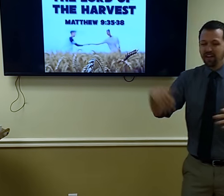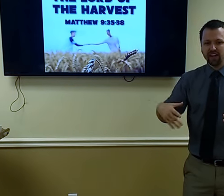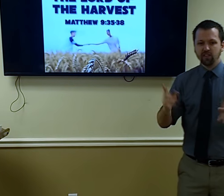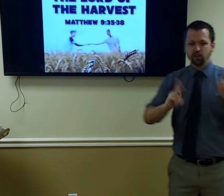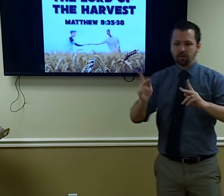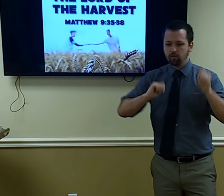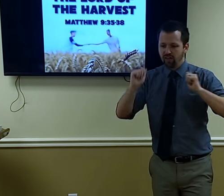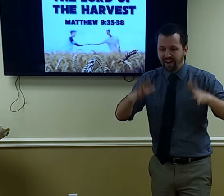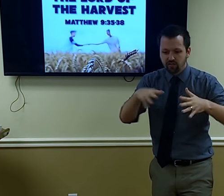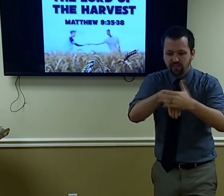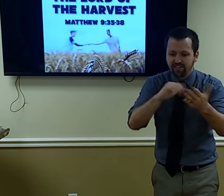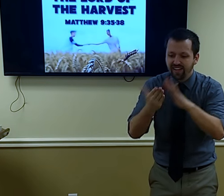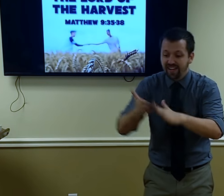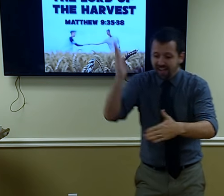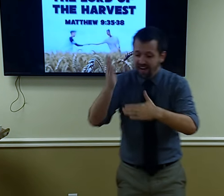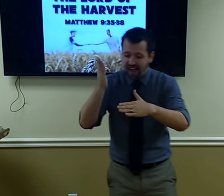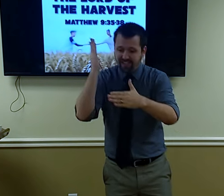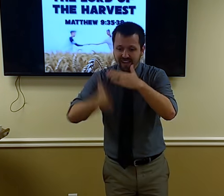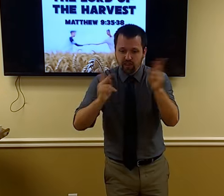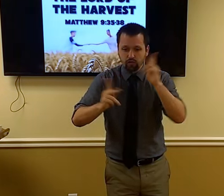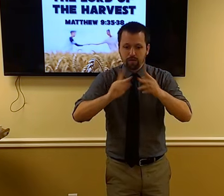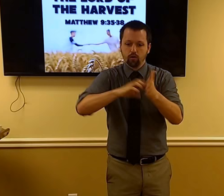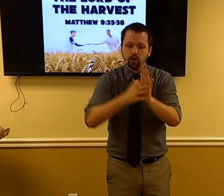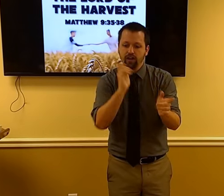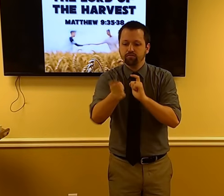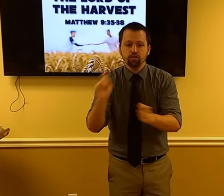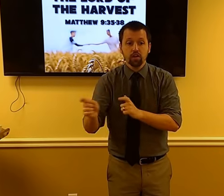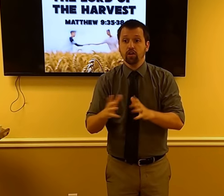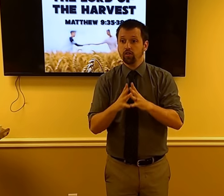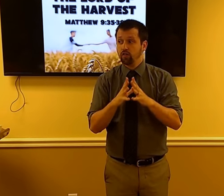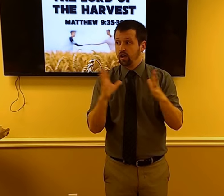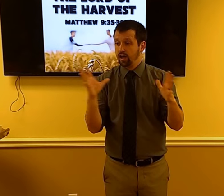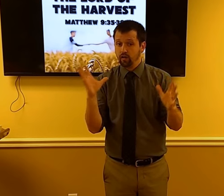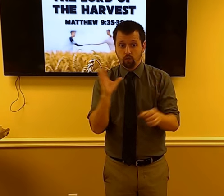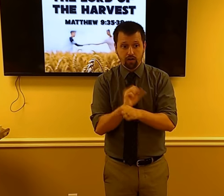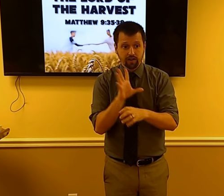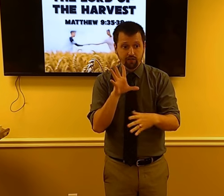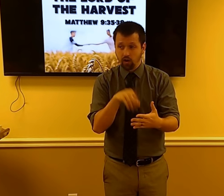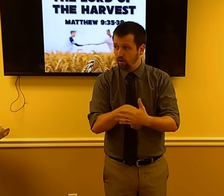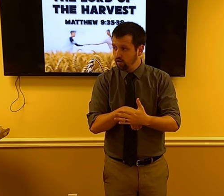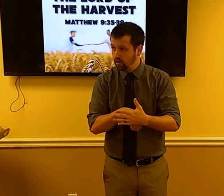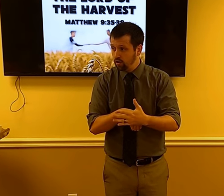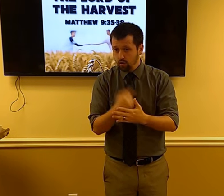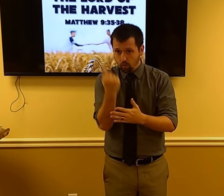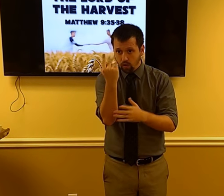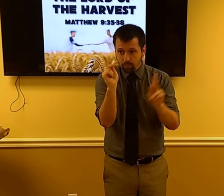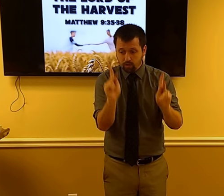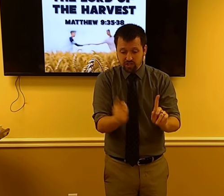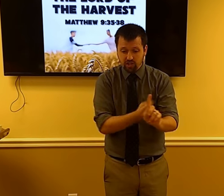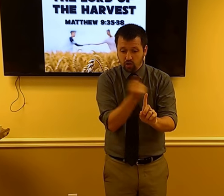and then there's actors in the city, and at the end, there's people cooking. There's a lot of work involved. One person